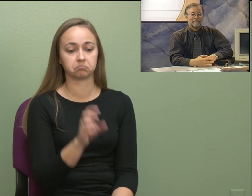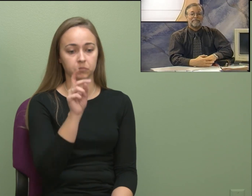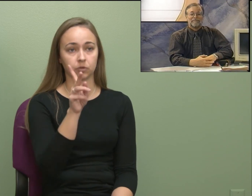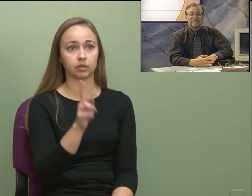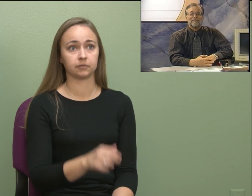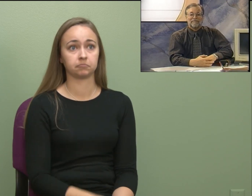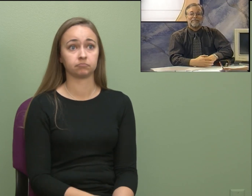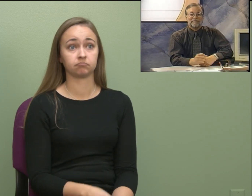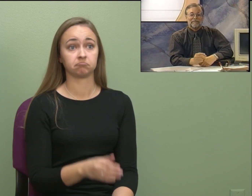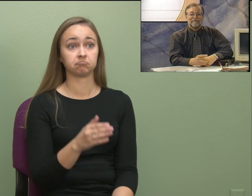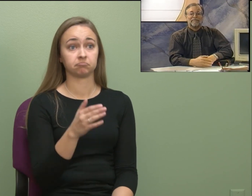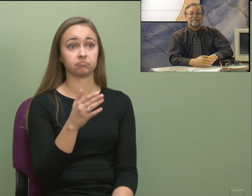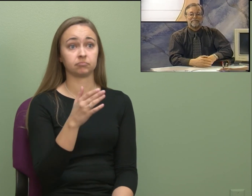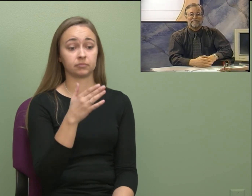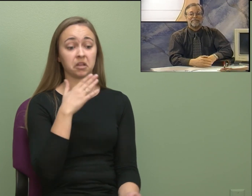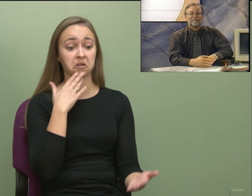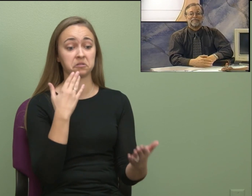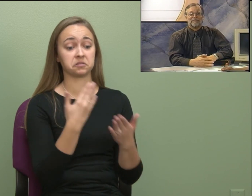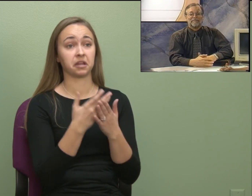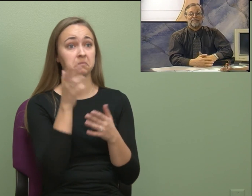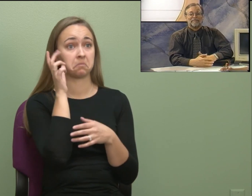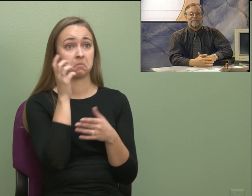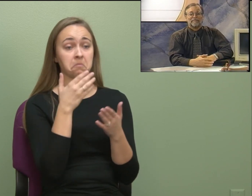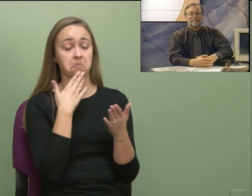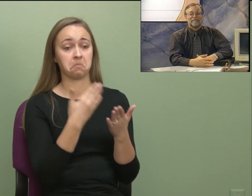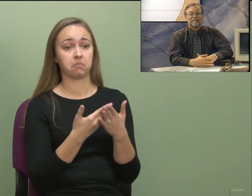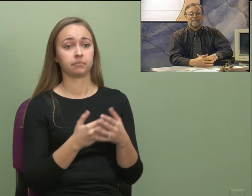Okay, that sounds great, and I appreciate you meeting with me